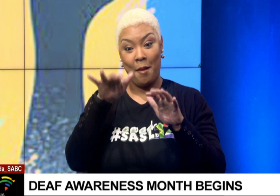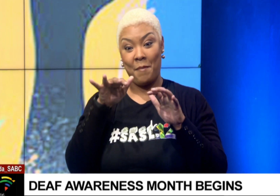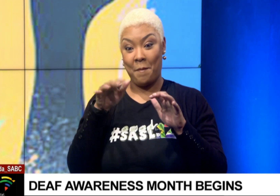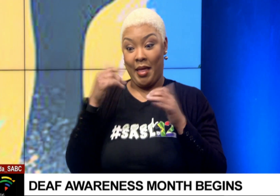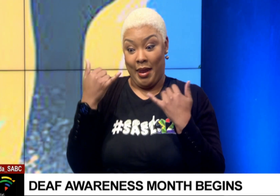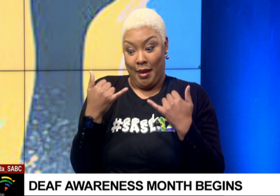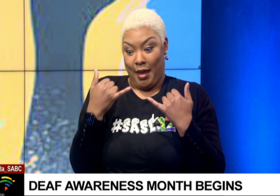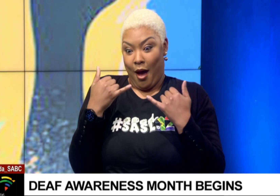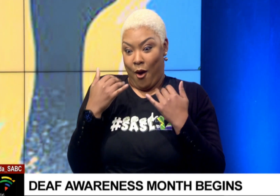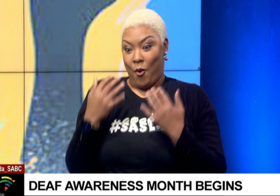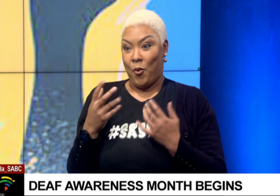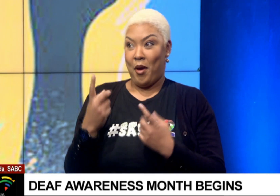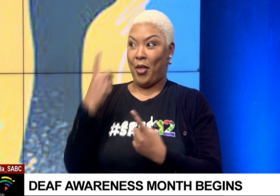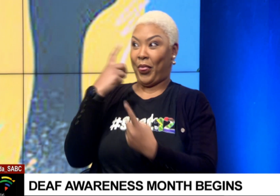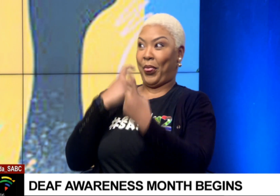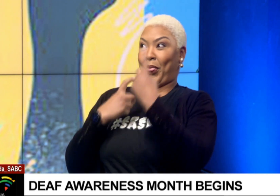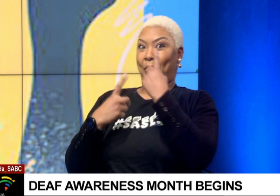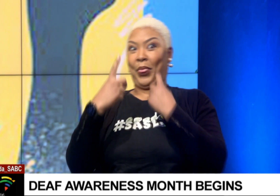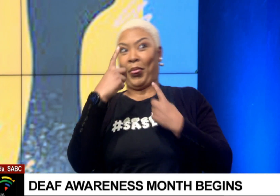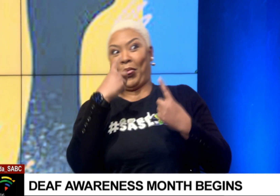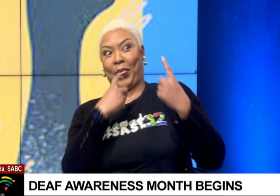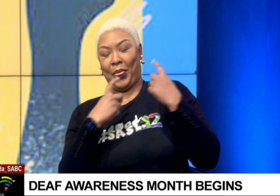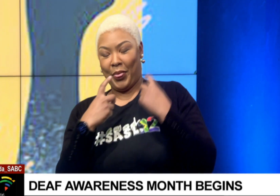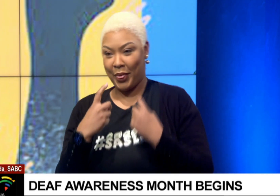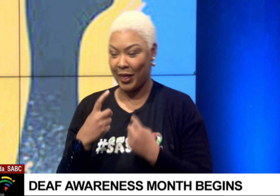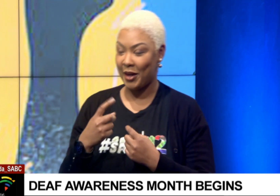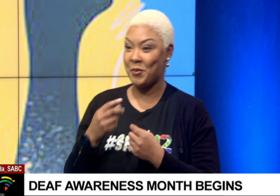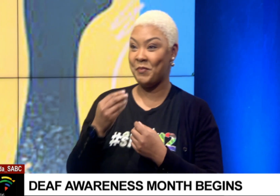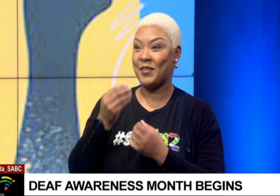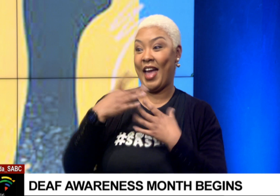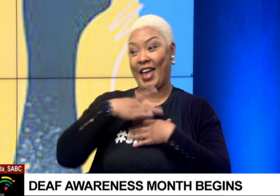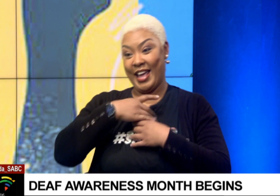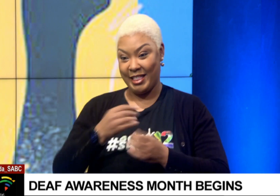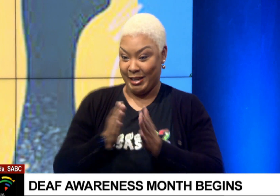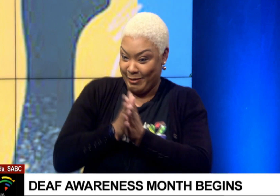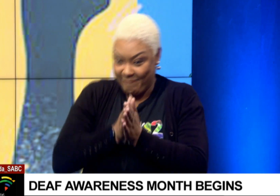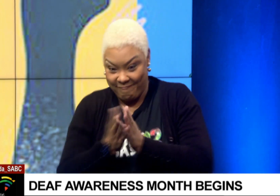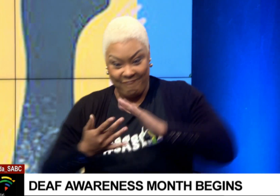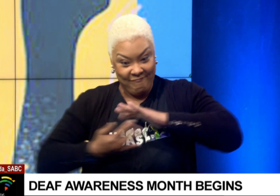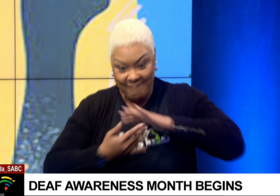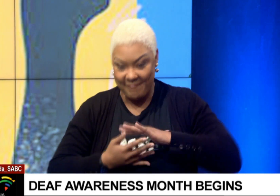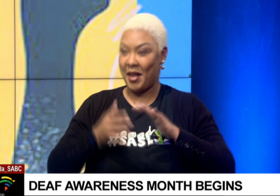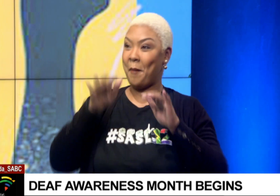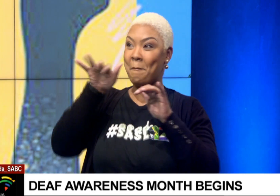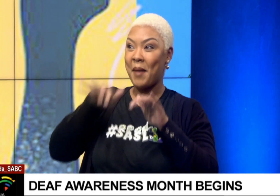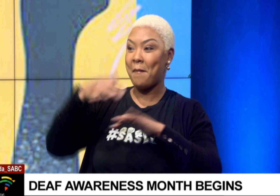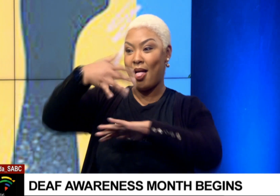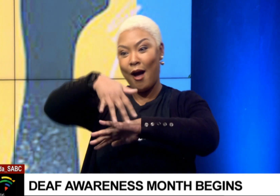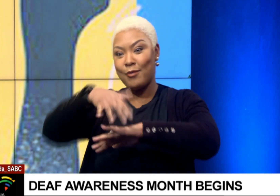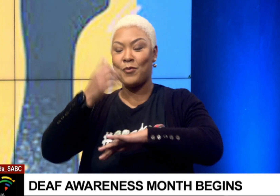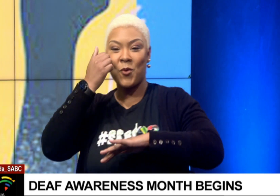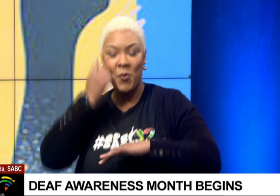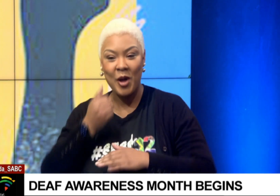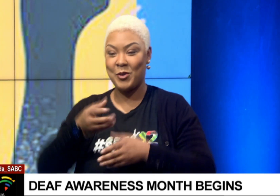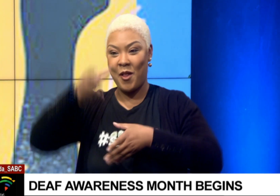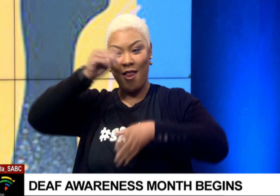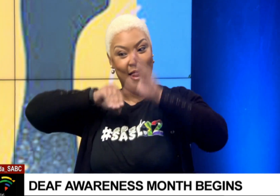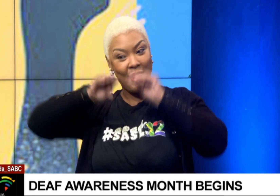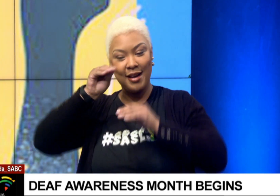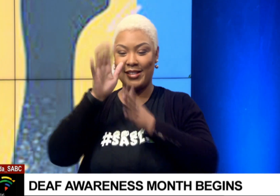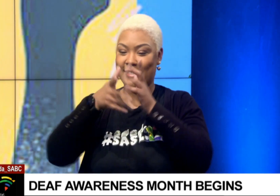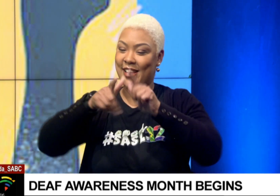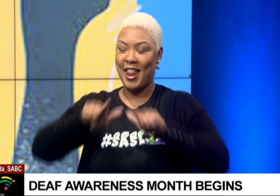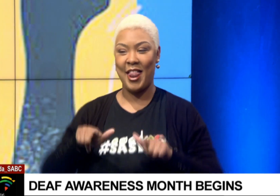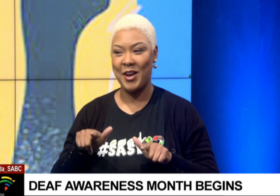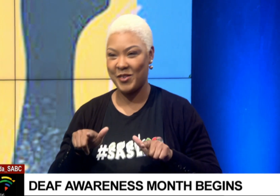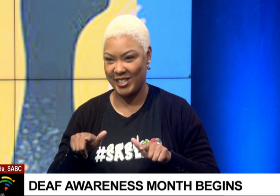Yes, absolutely. Many people, like right now, I've been getting a lot of questions. They're interested, they want to know sign